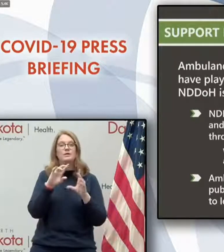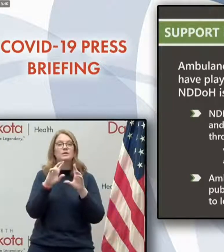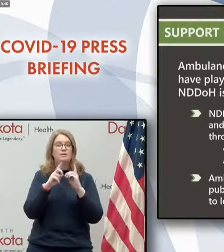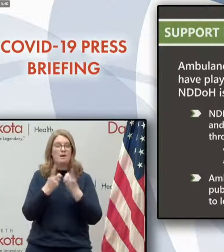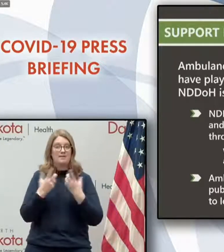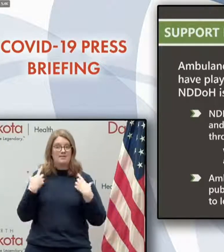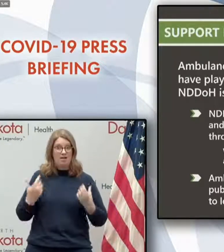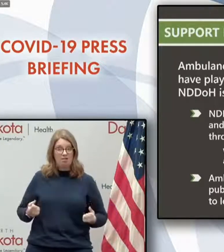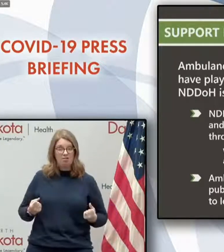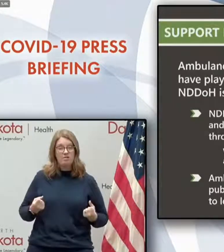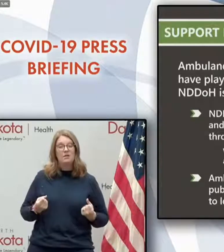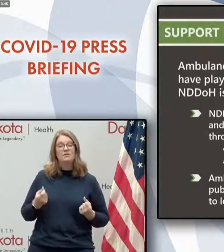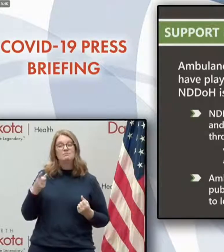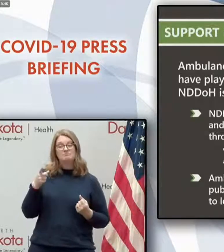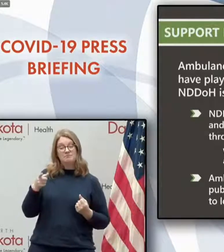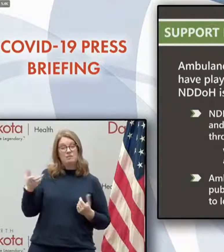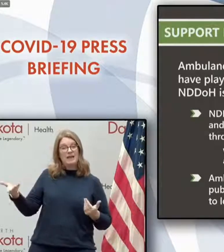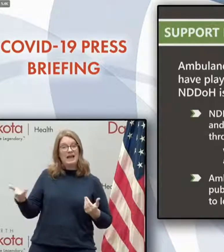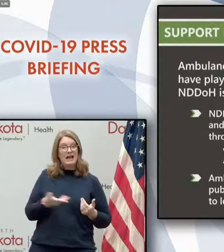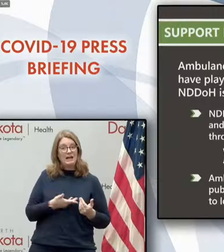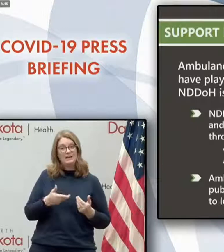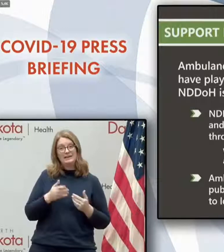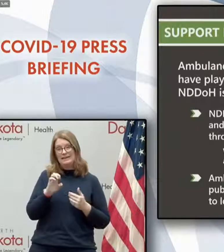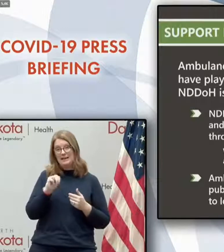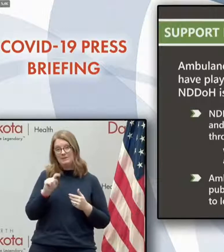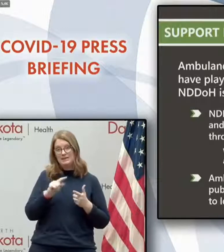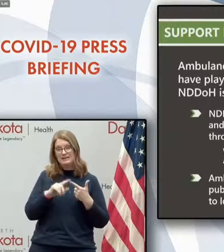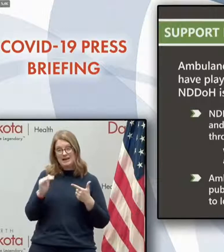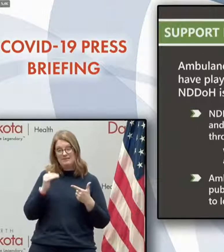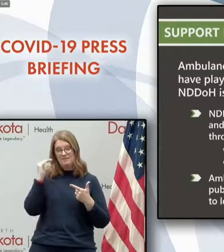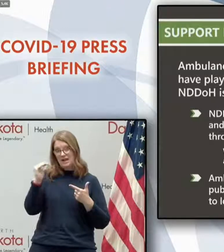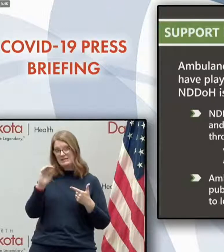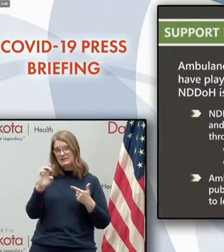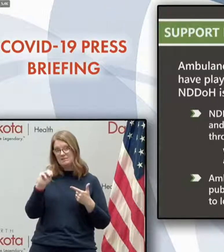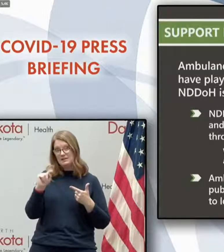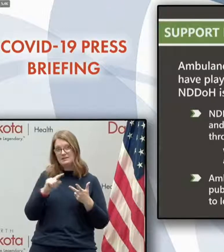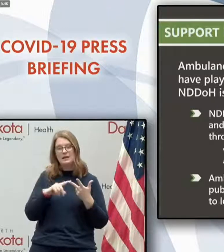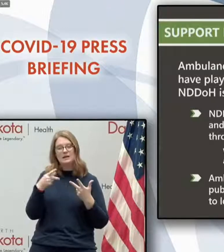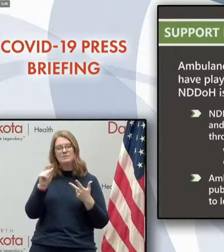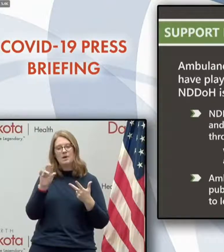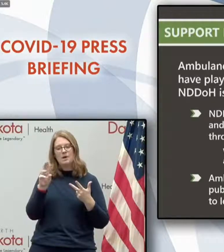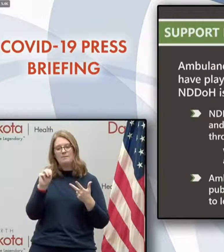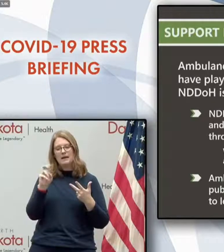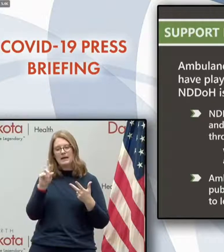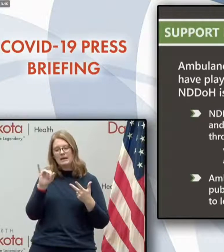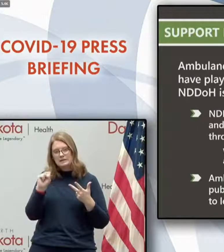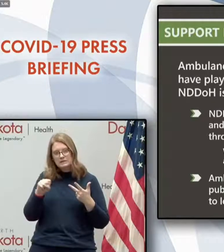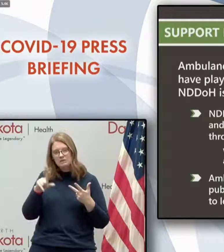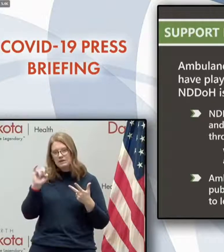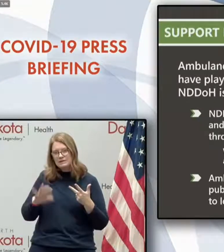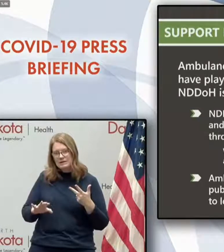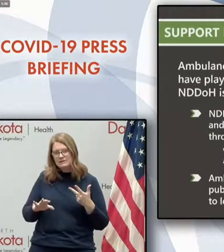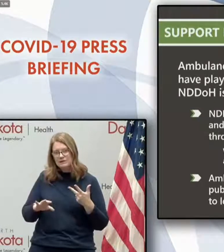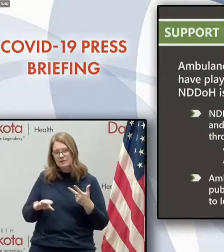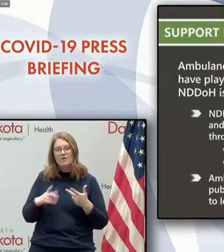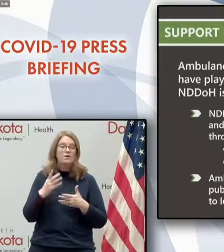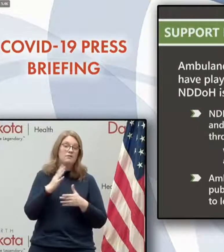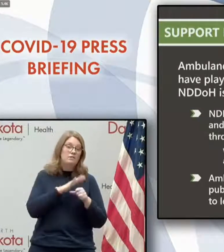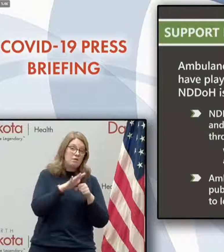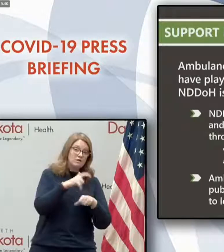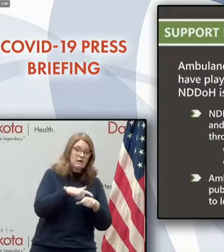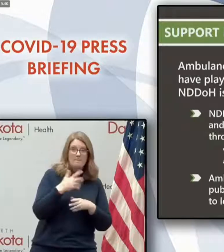hiring EMTs, advanced EMTs, and paramedics for testing missions throughout the state on a full-time or part-time